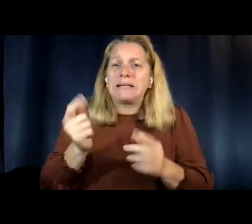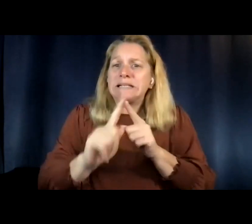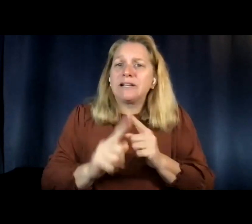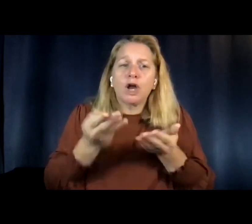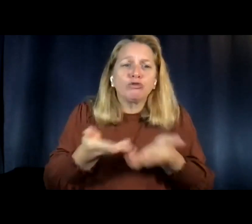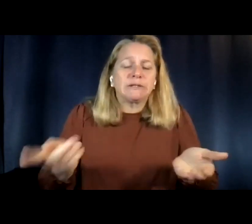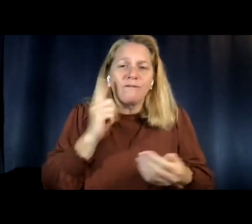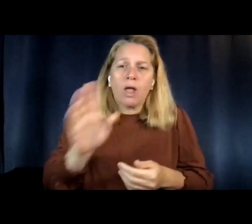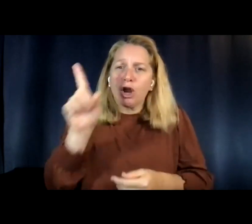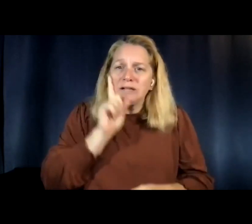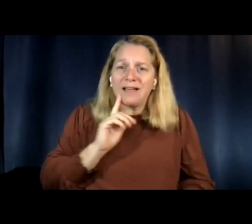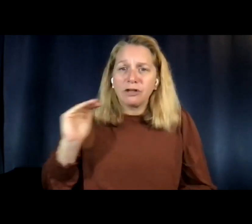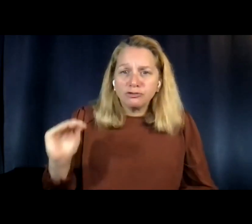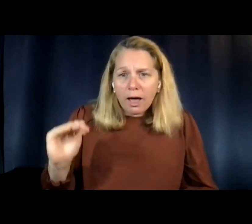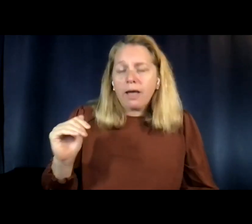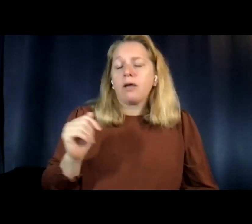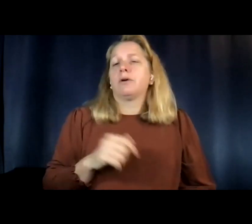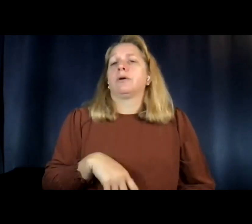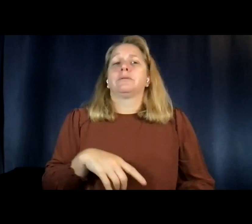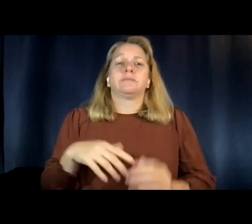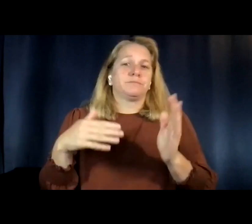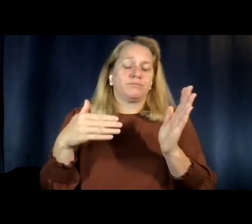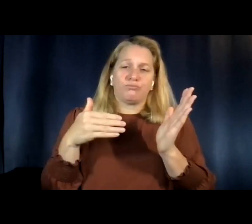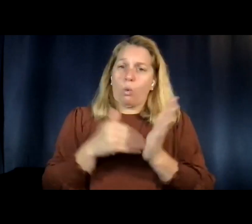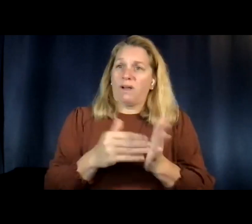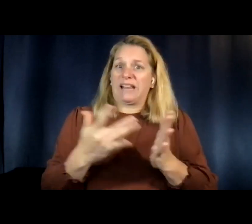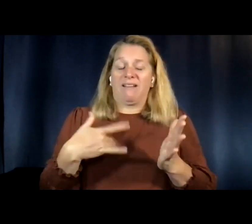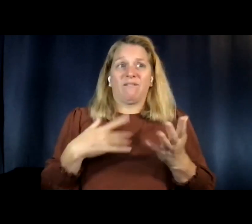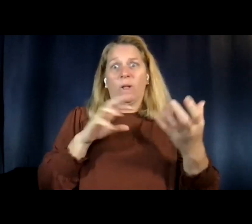deaf child, and it can often be confusing.